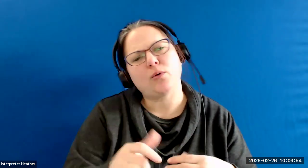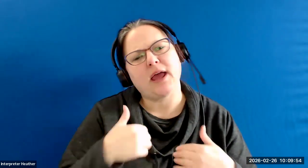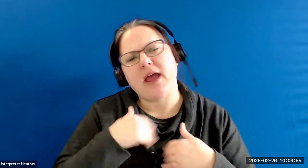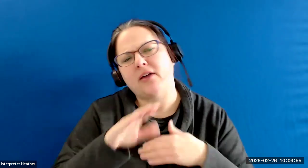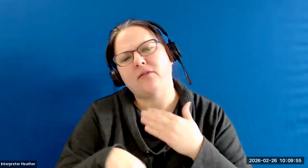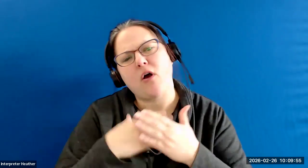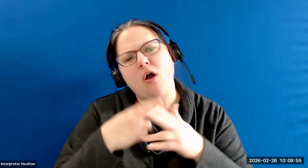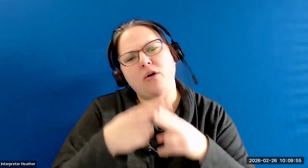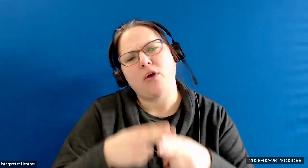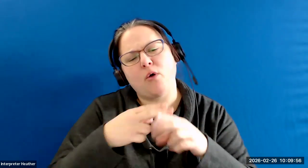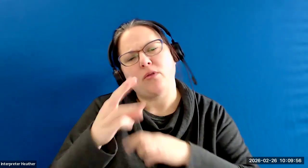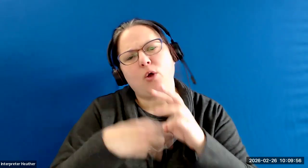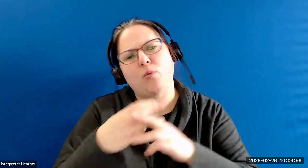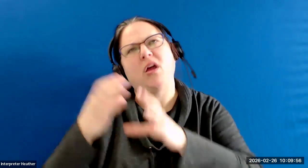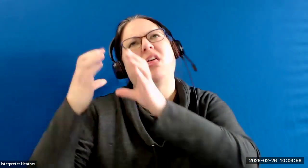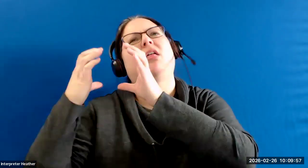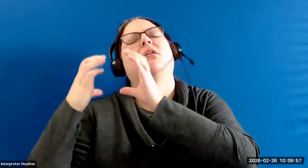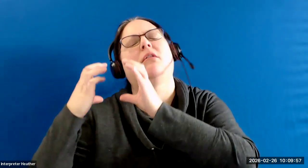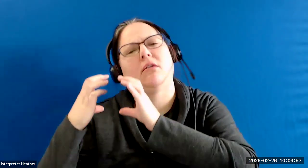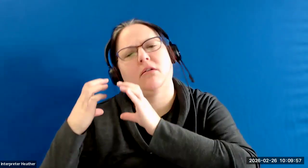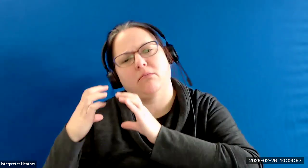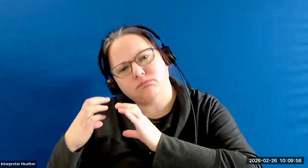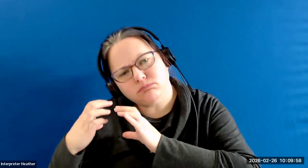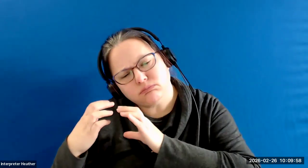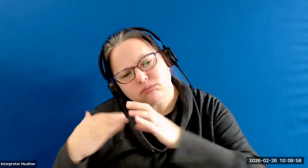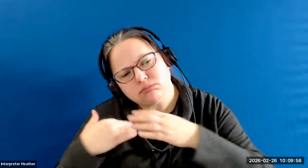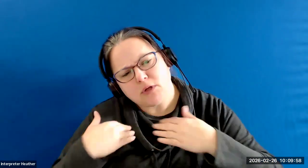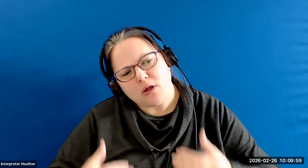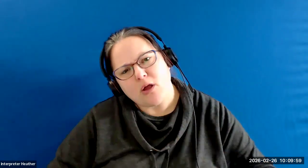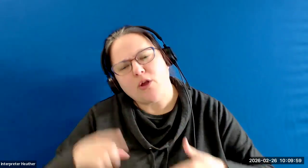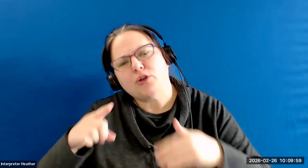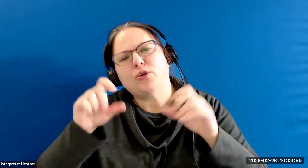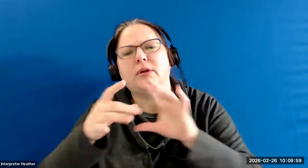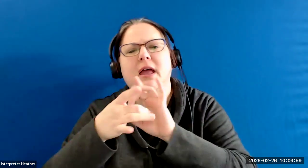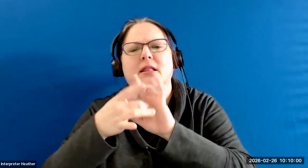your muscles and bones. Let go, let go, let go.